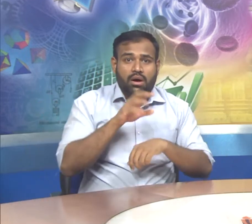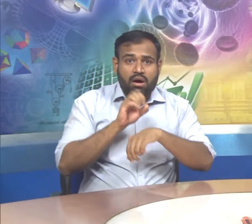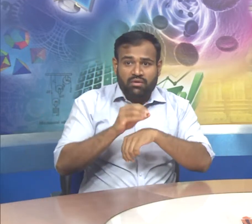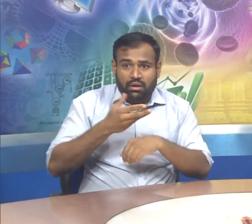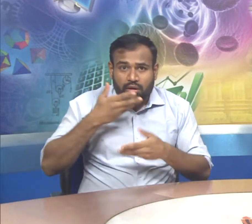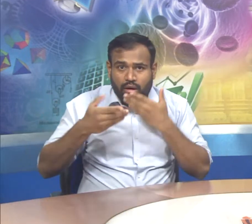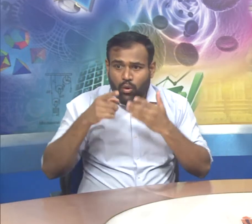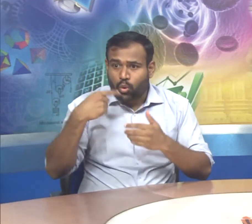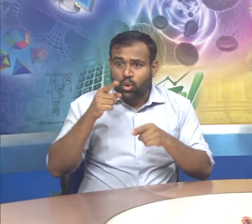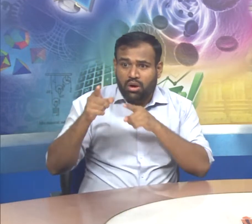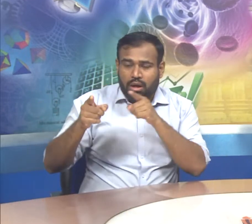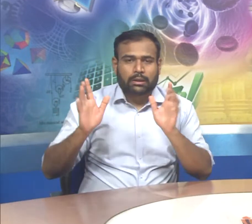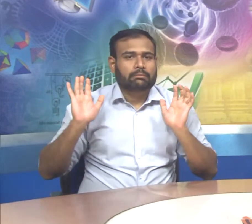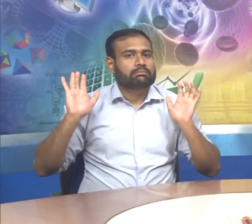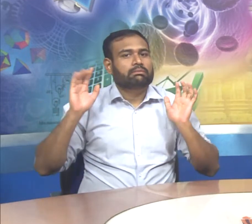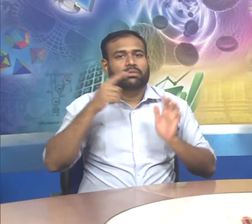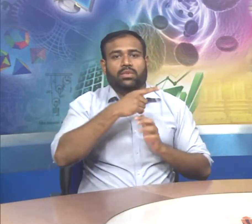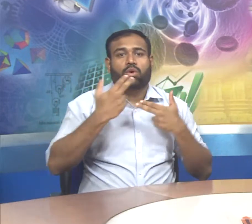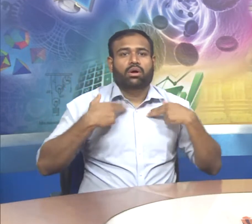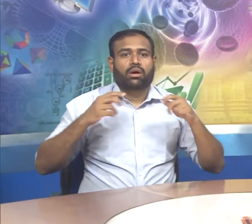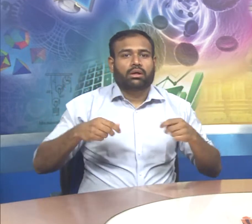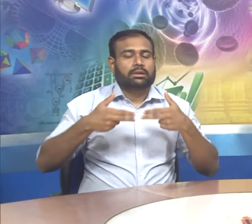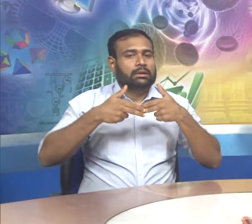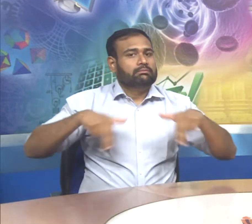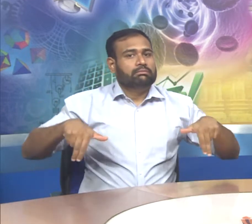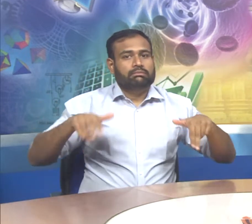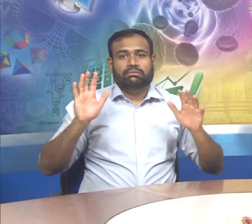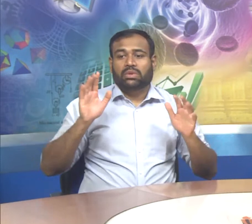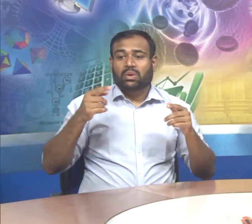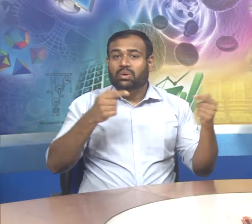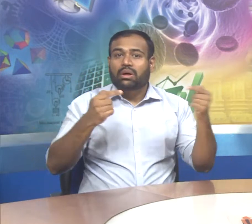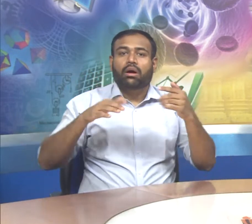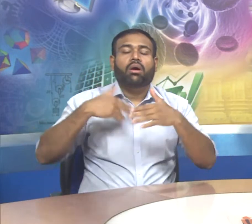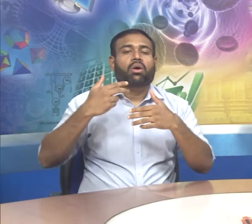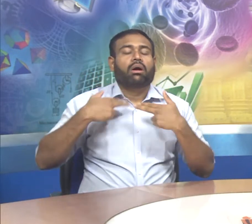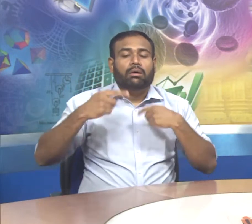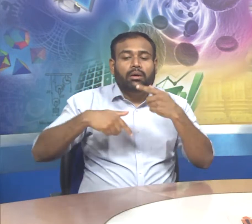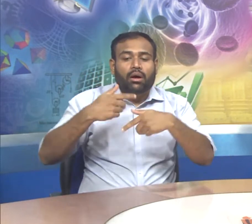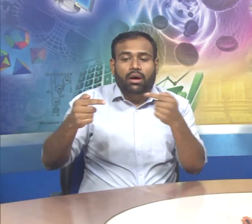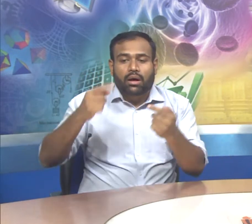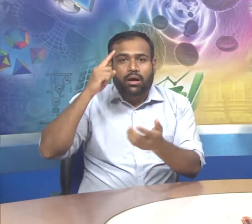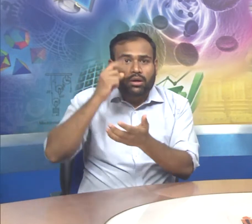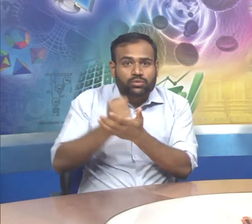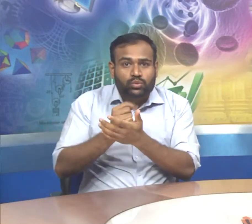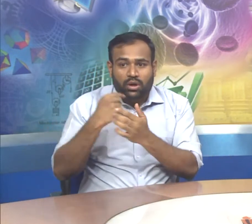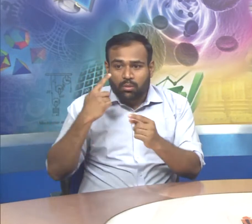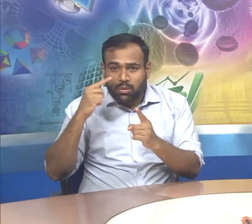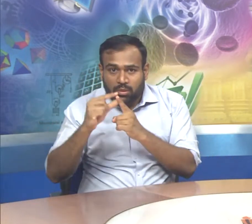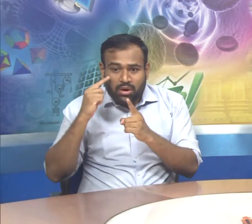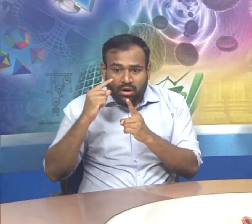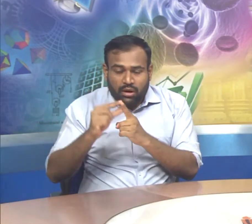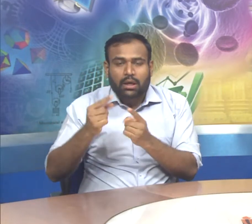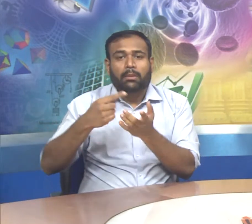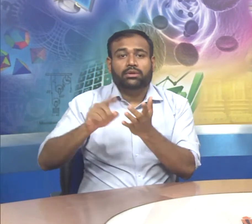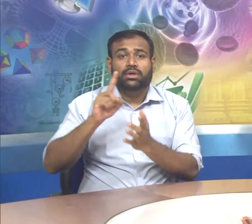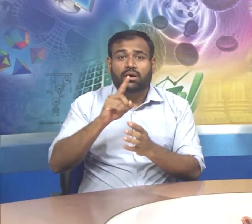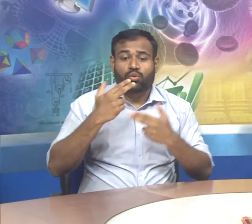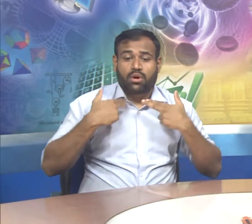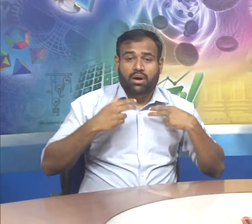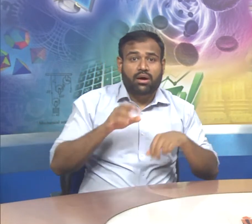The court refused to give its advice on the questions whether a temple